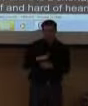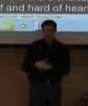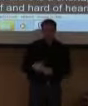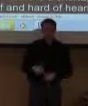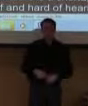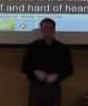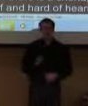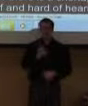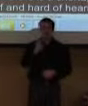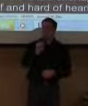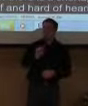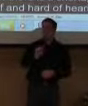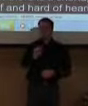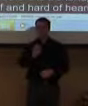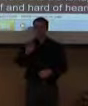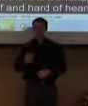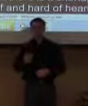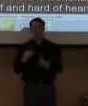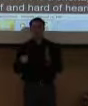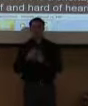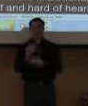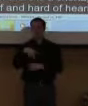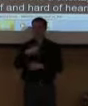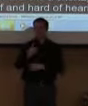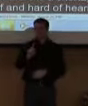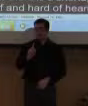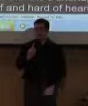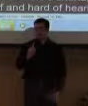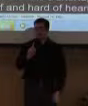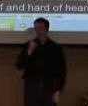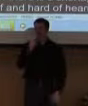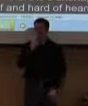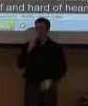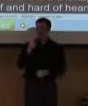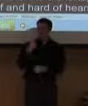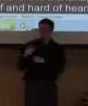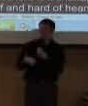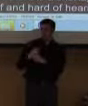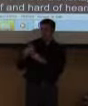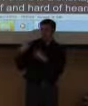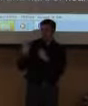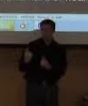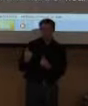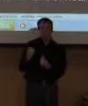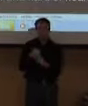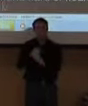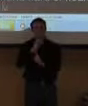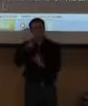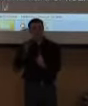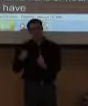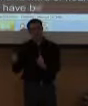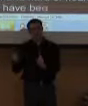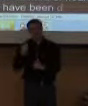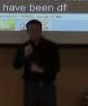about 0.2% of new PhDs in the last 10 years have been deaf or hard of